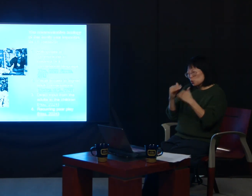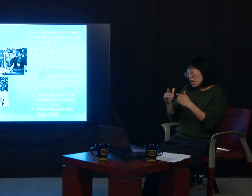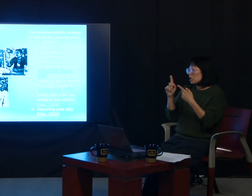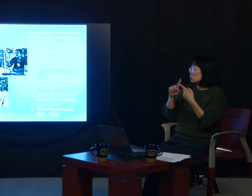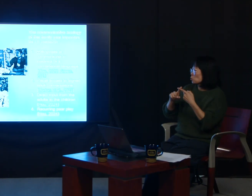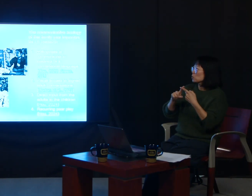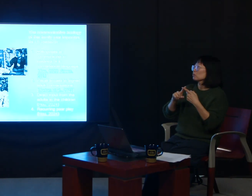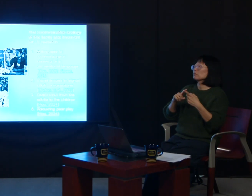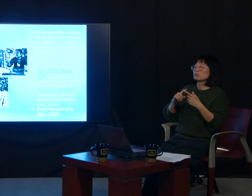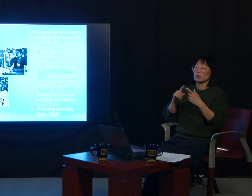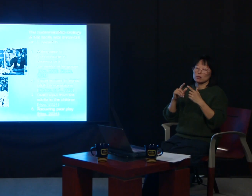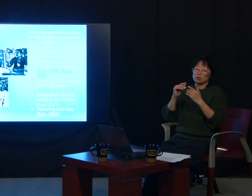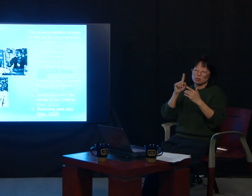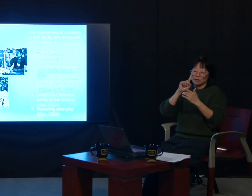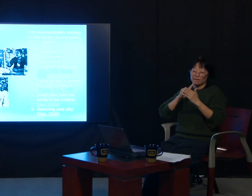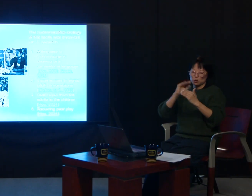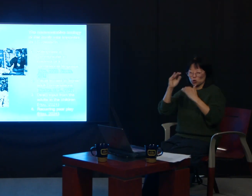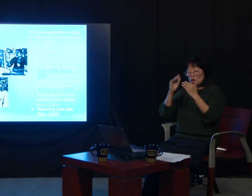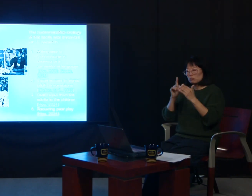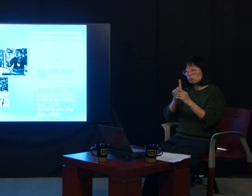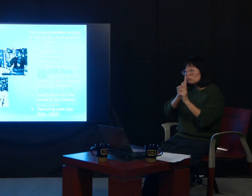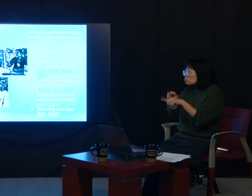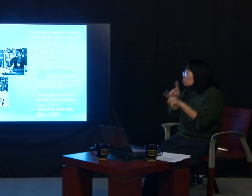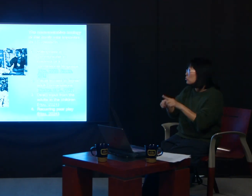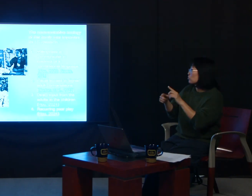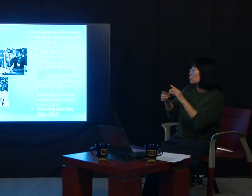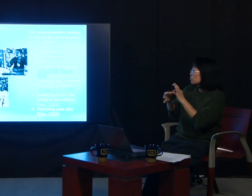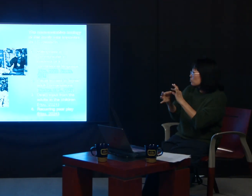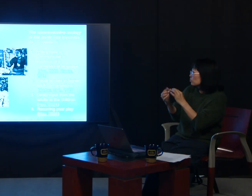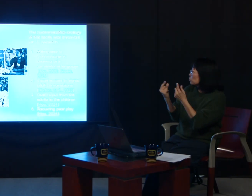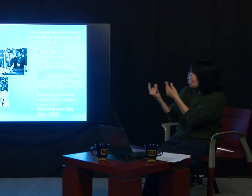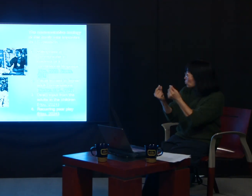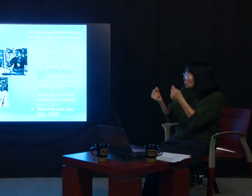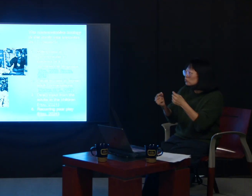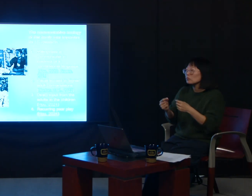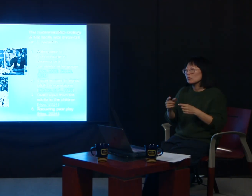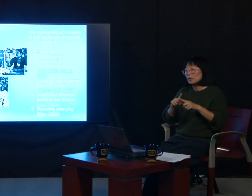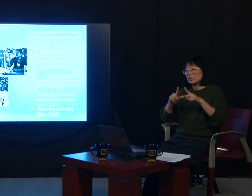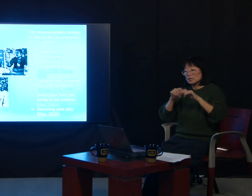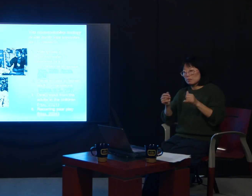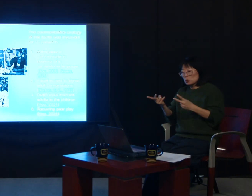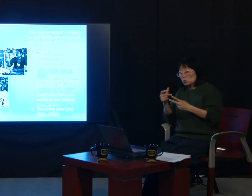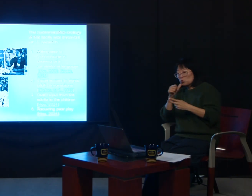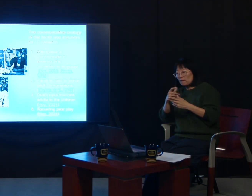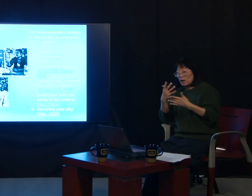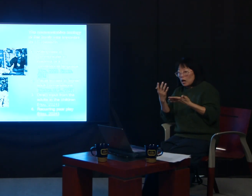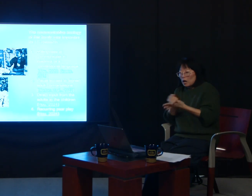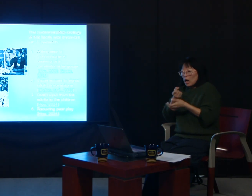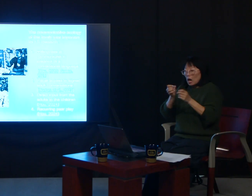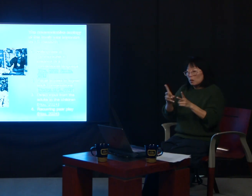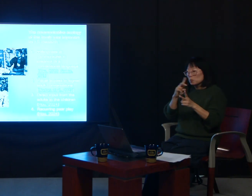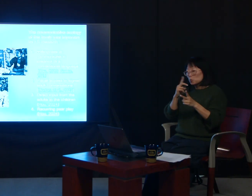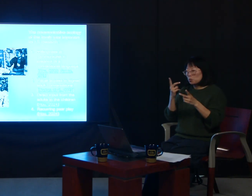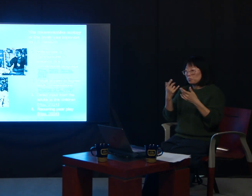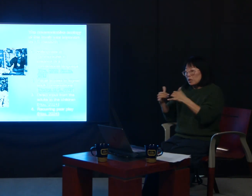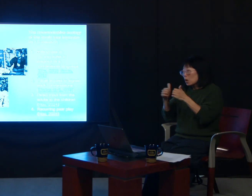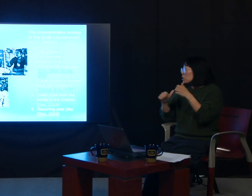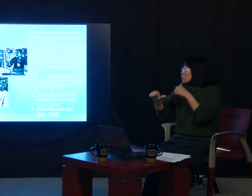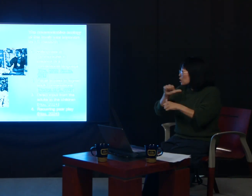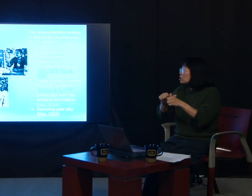and constrained to only responding to what people would ask. The two girls would play